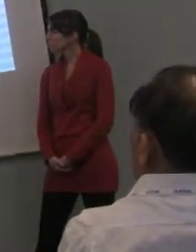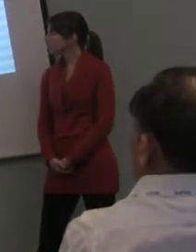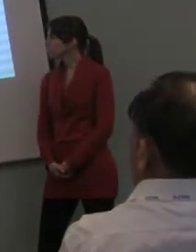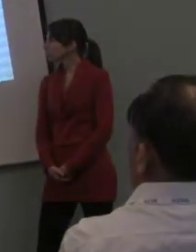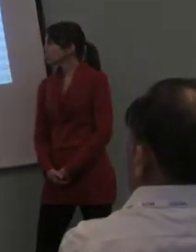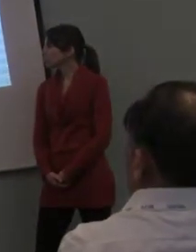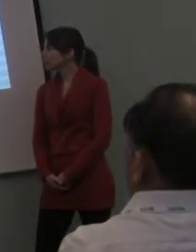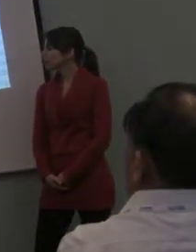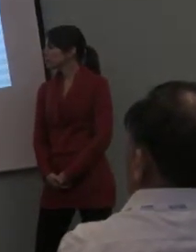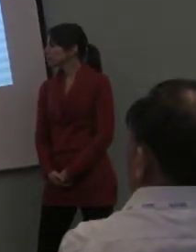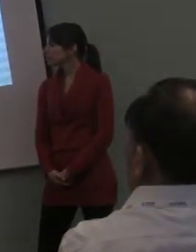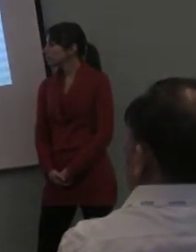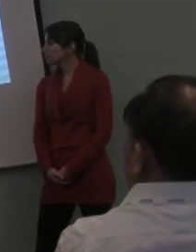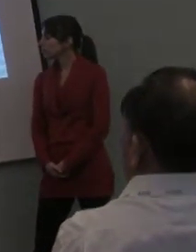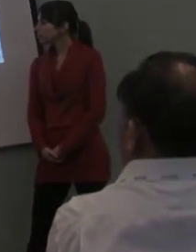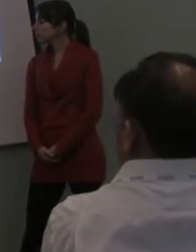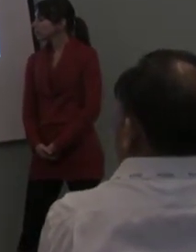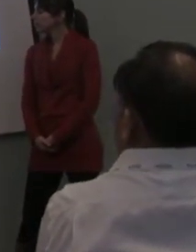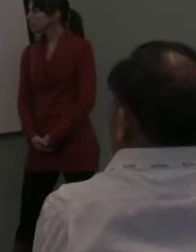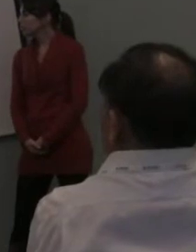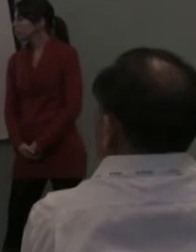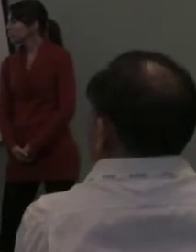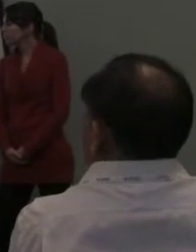okay, I don't know how to do history.